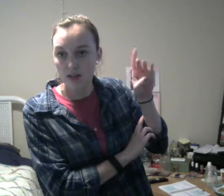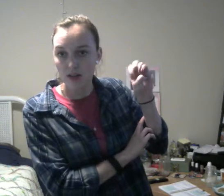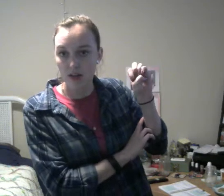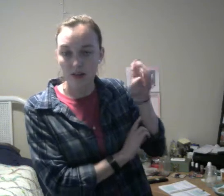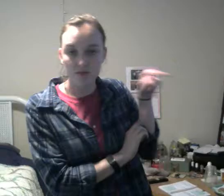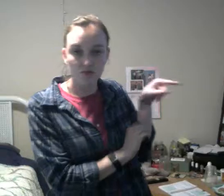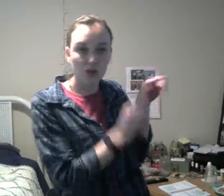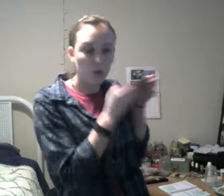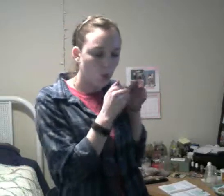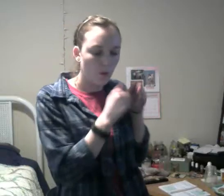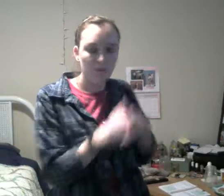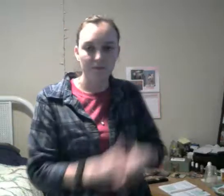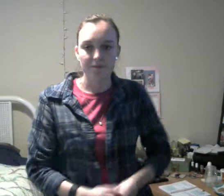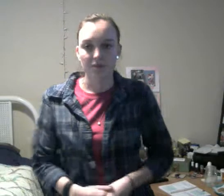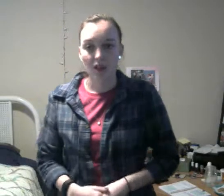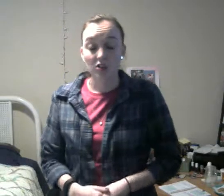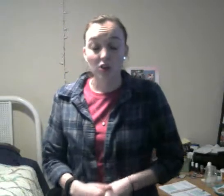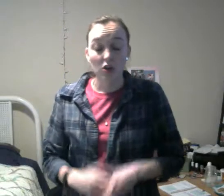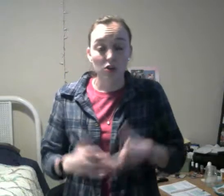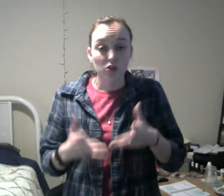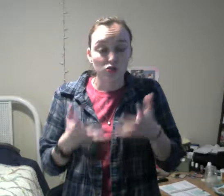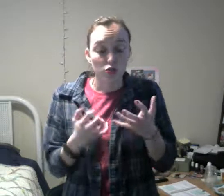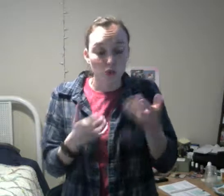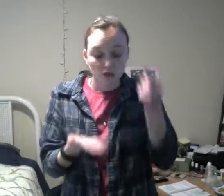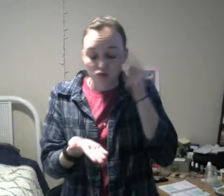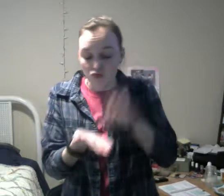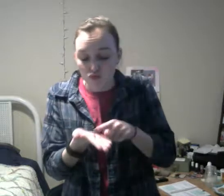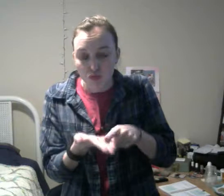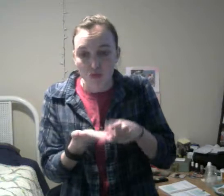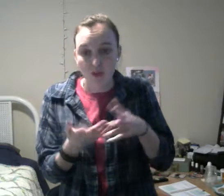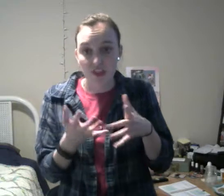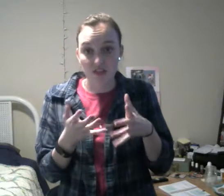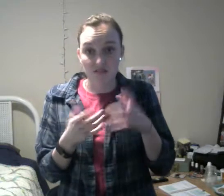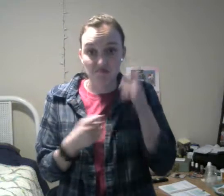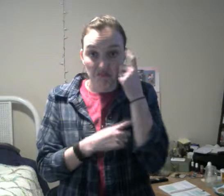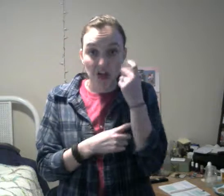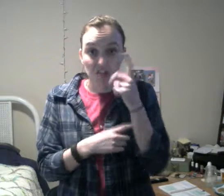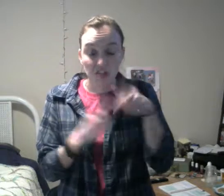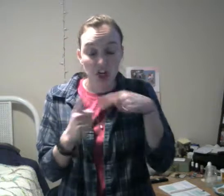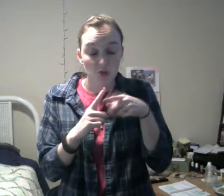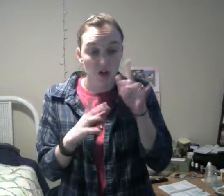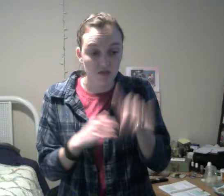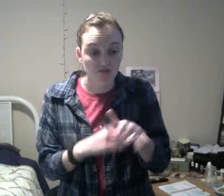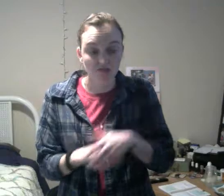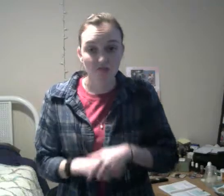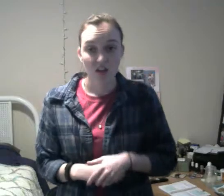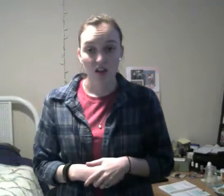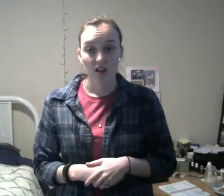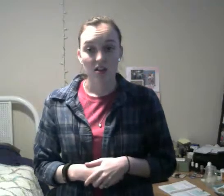map and figure out where you are. But if you're back and you understand all of those things, let's get started. So basically, let's start with DNA